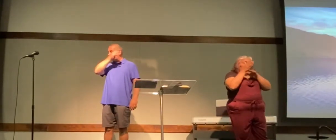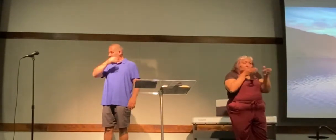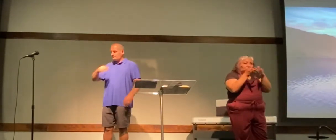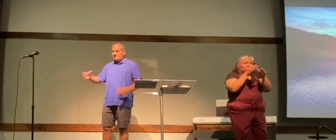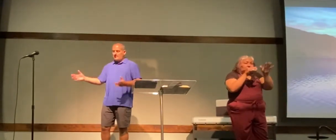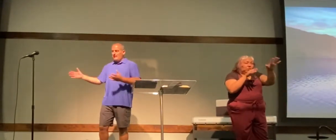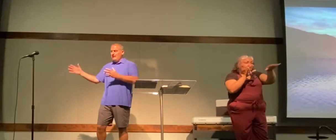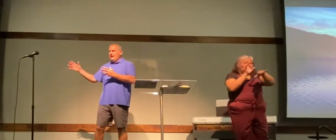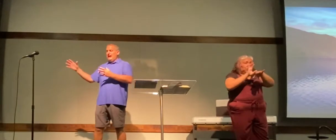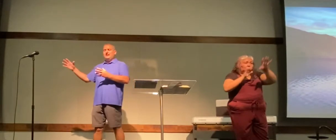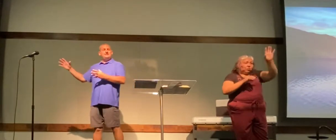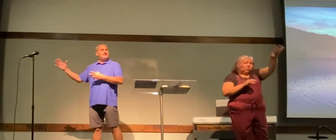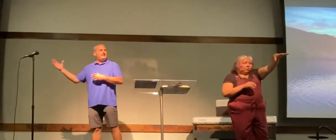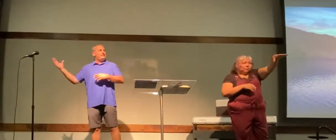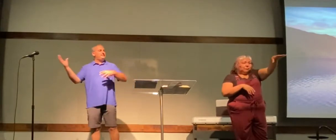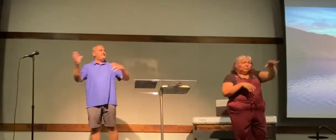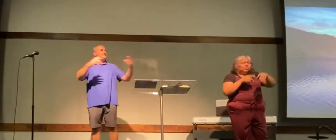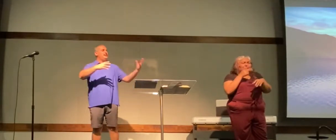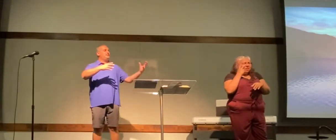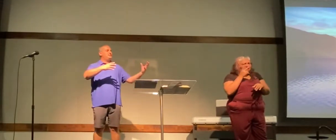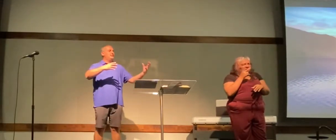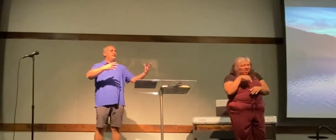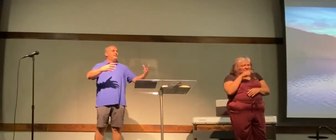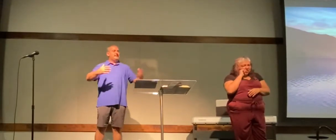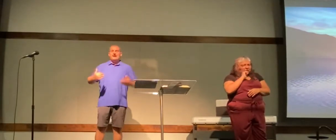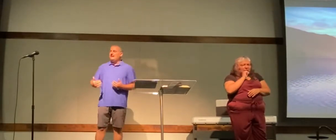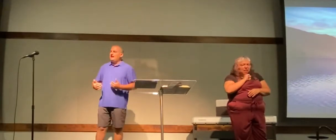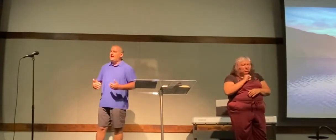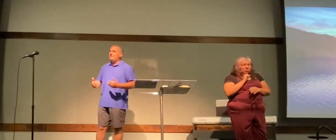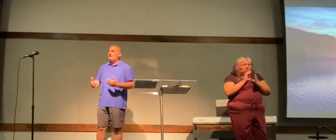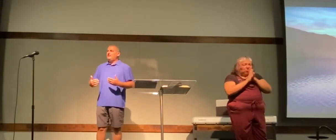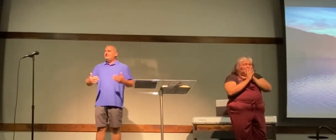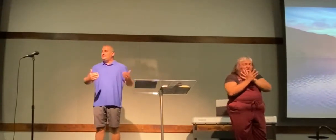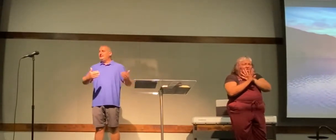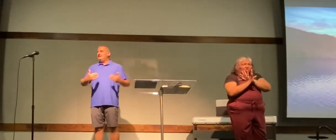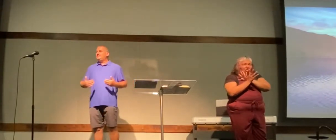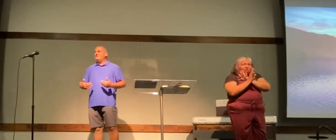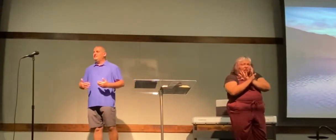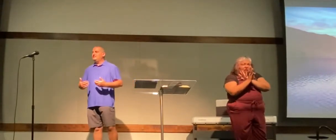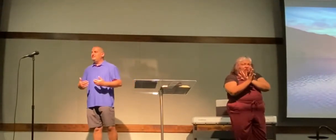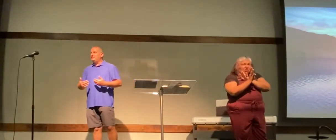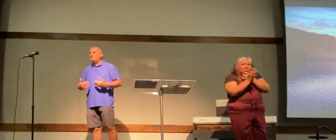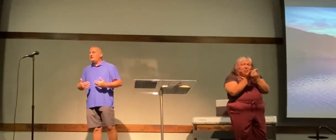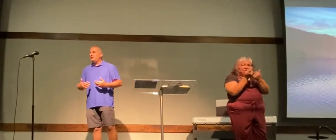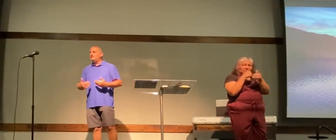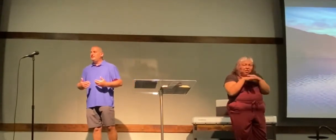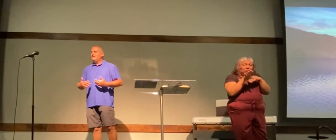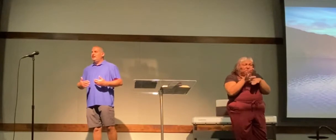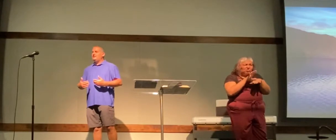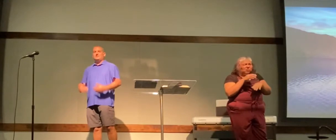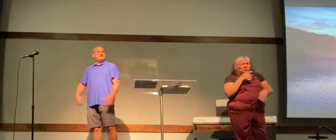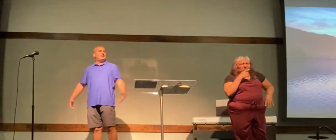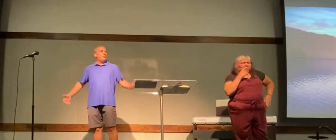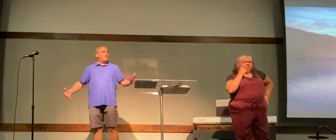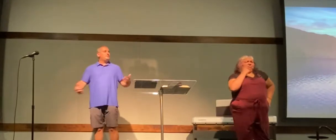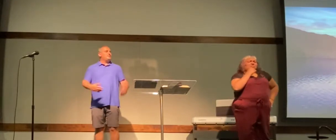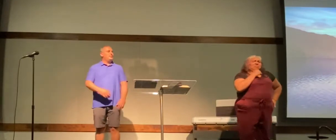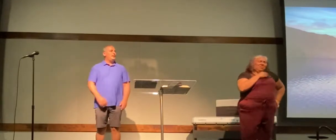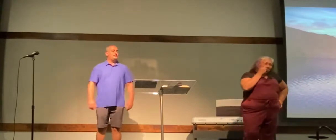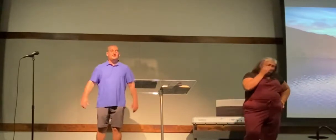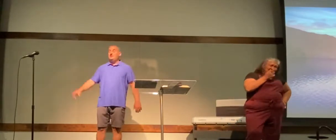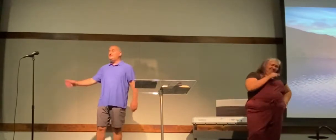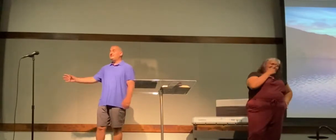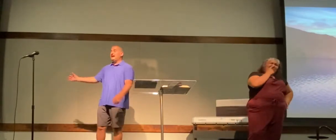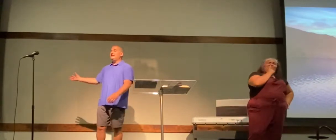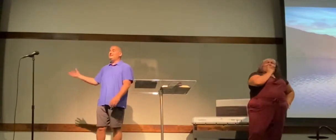church. And he saw all these teenagers lining up to get into the church. And so he's like, I wonder what's going